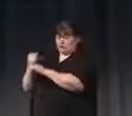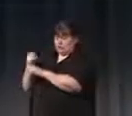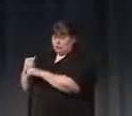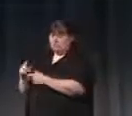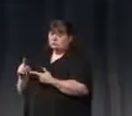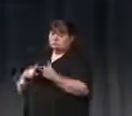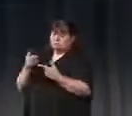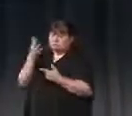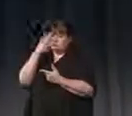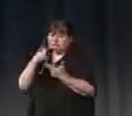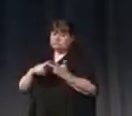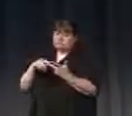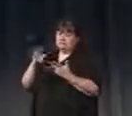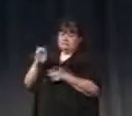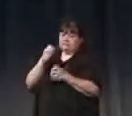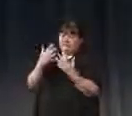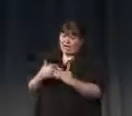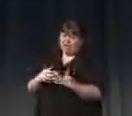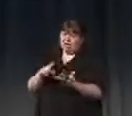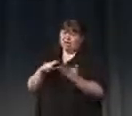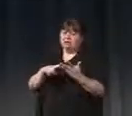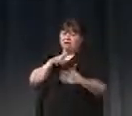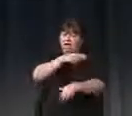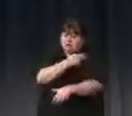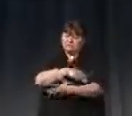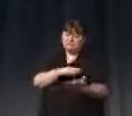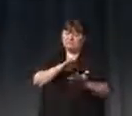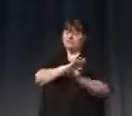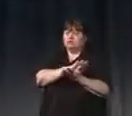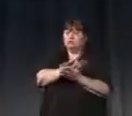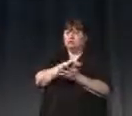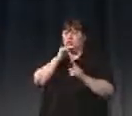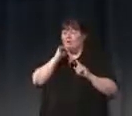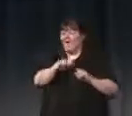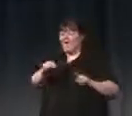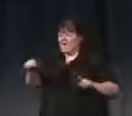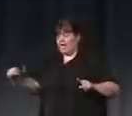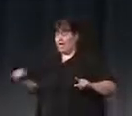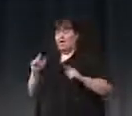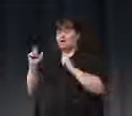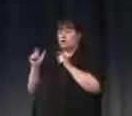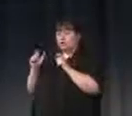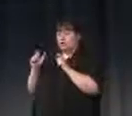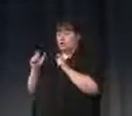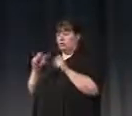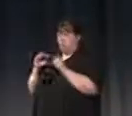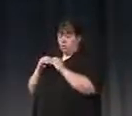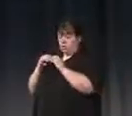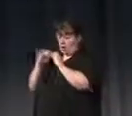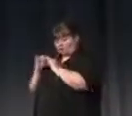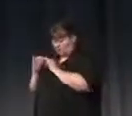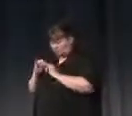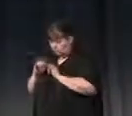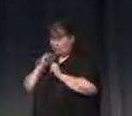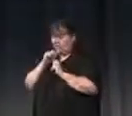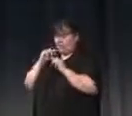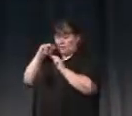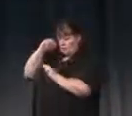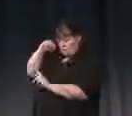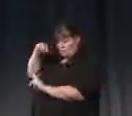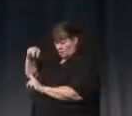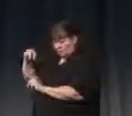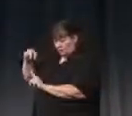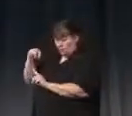the factory, the hospital, the school, societies of control were marked by individualized and continual